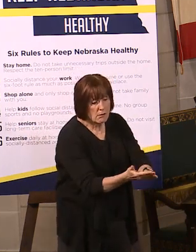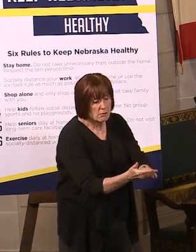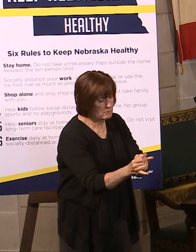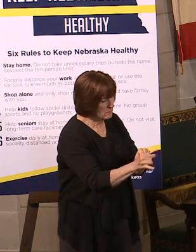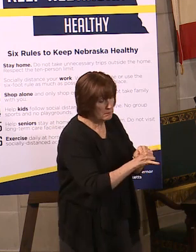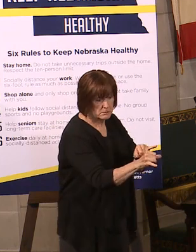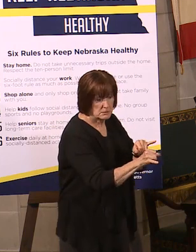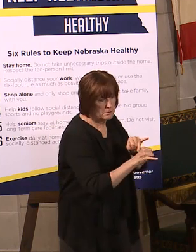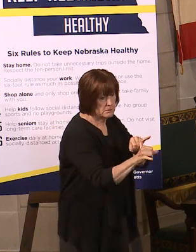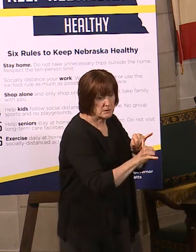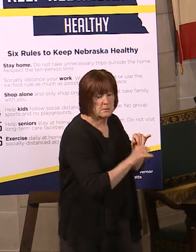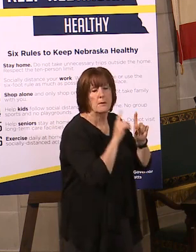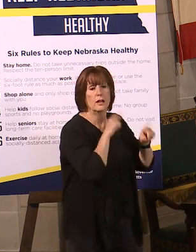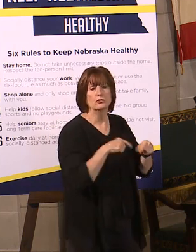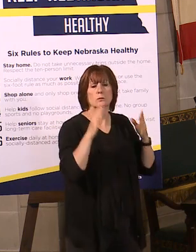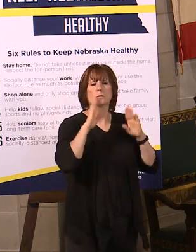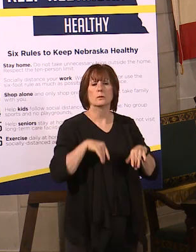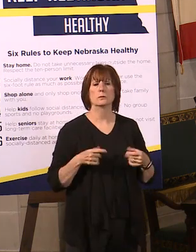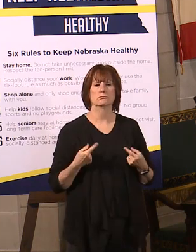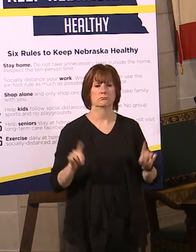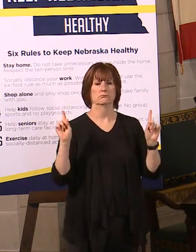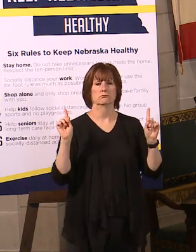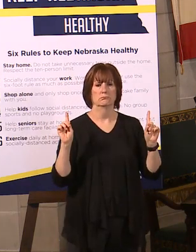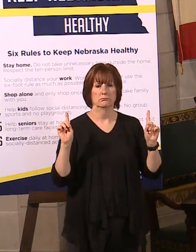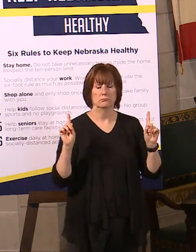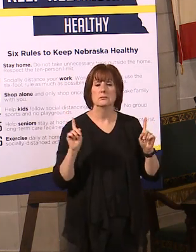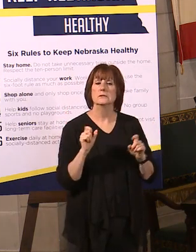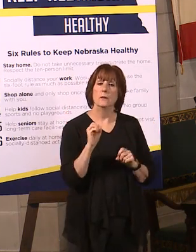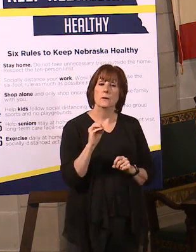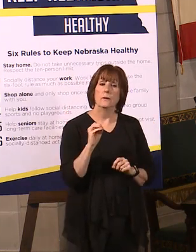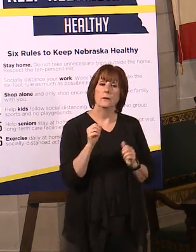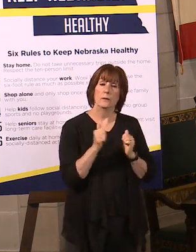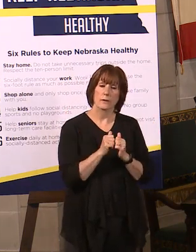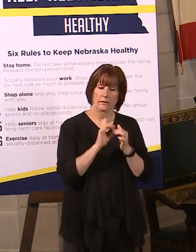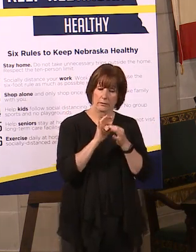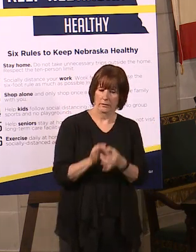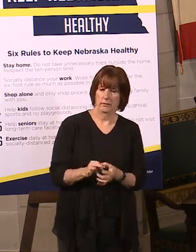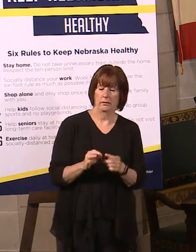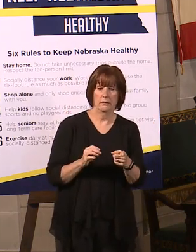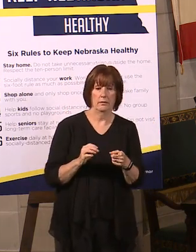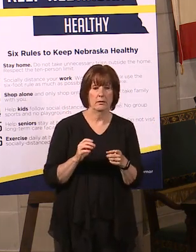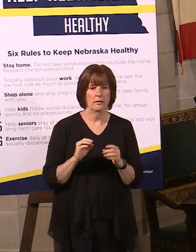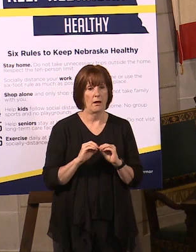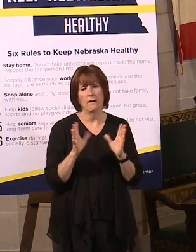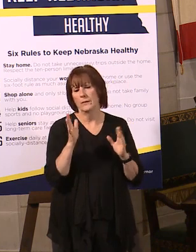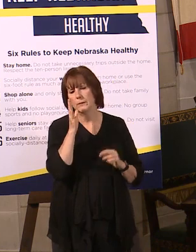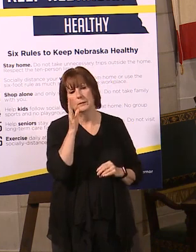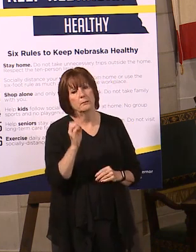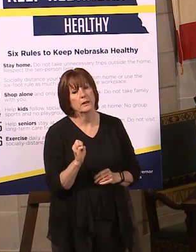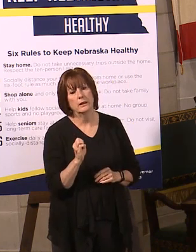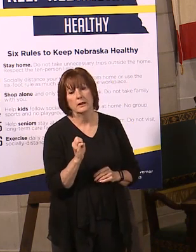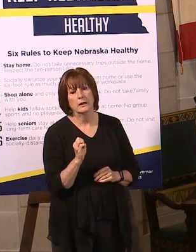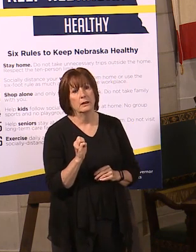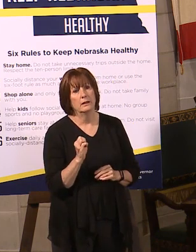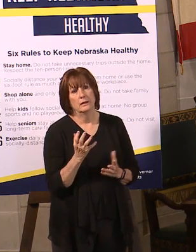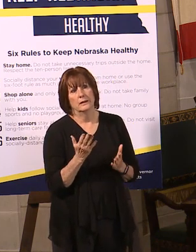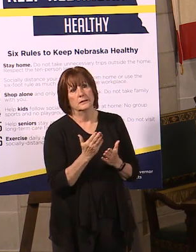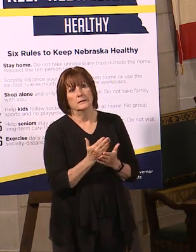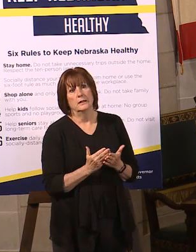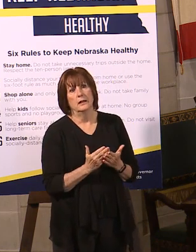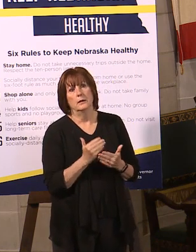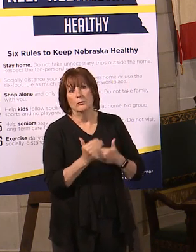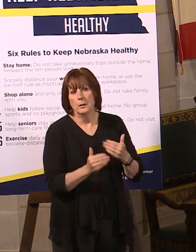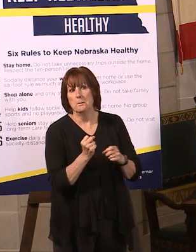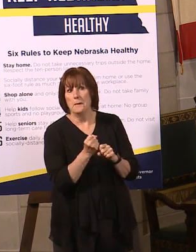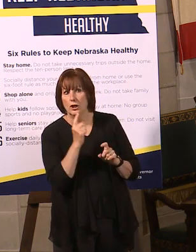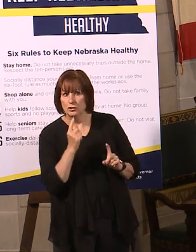So we know that the process works. So with regard to that, I mean, obviously, there's going to be just general processes where you go back and make